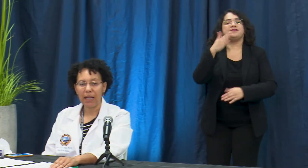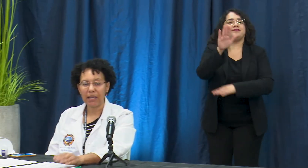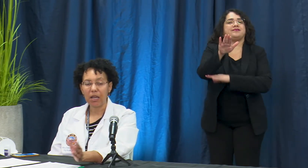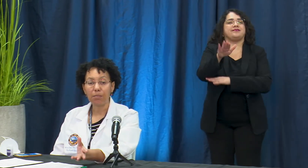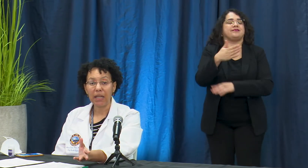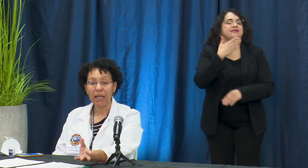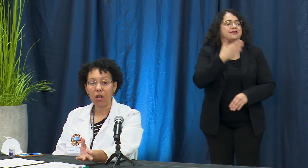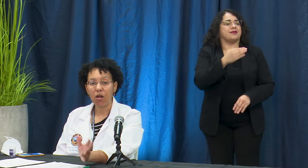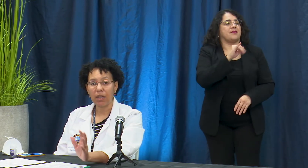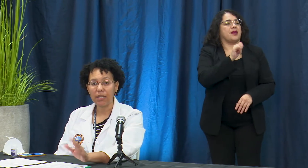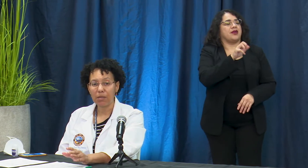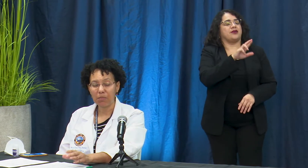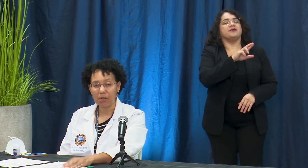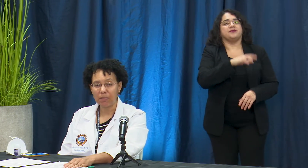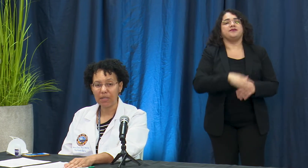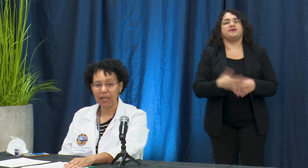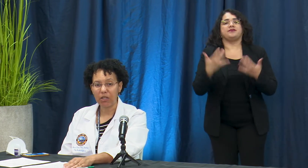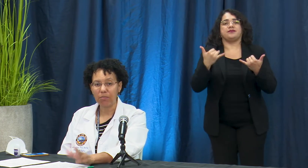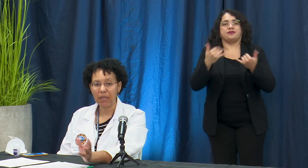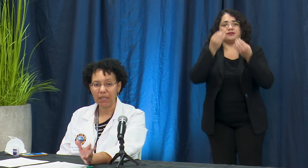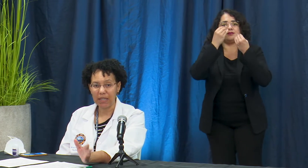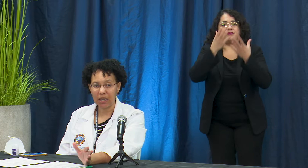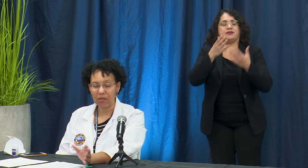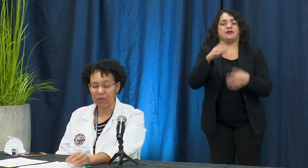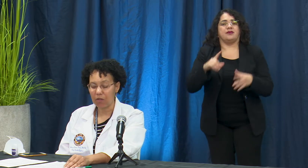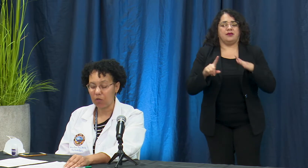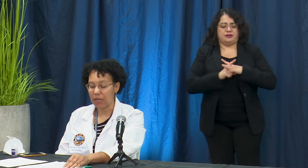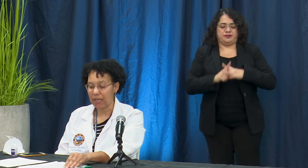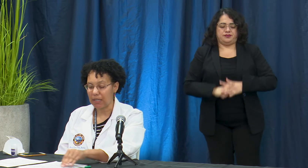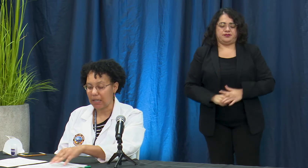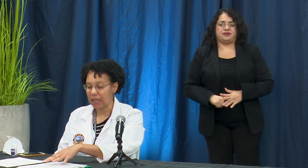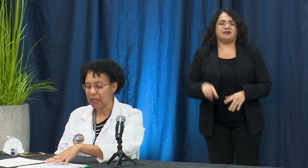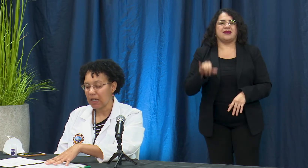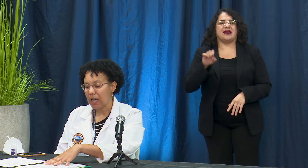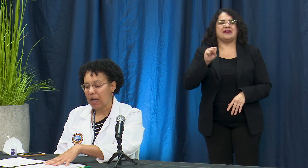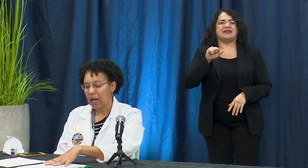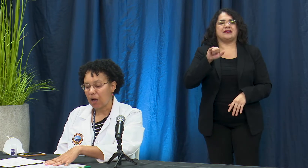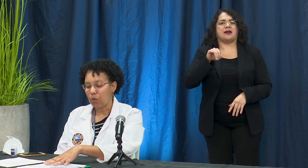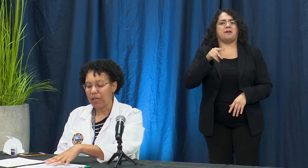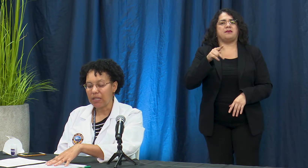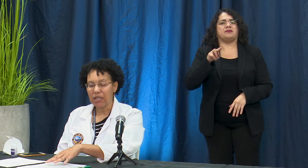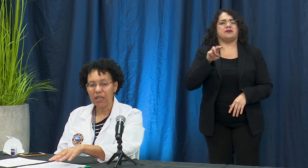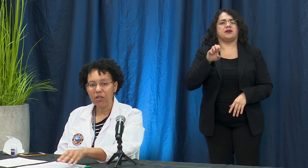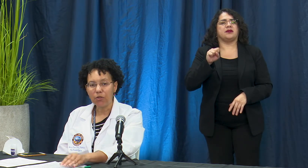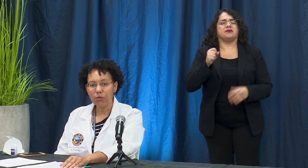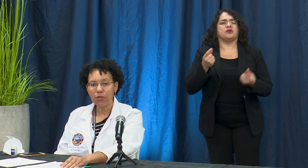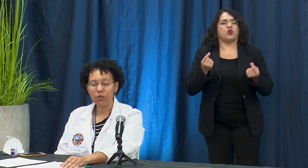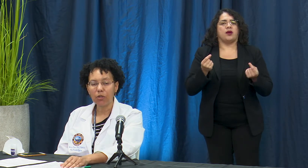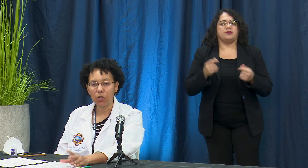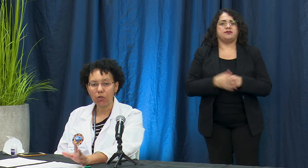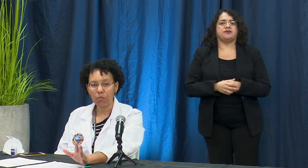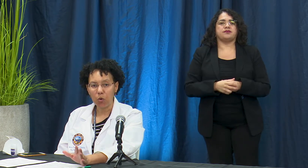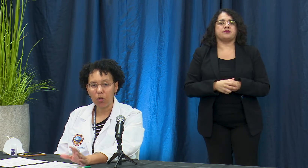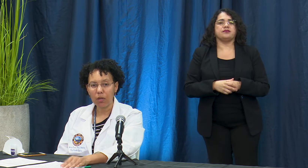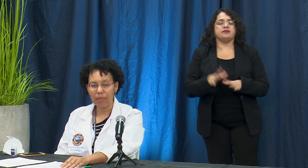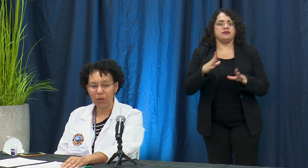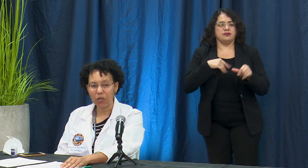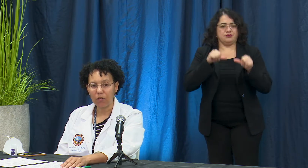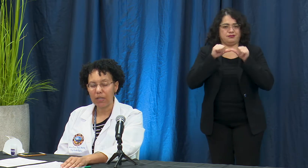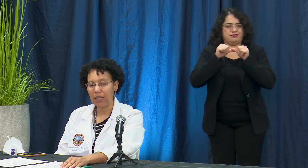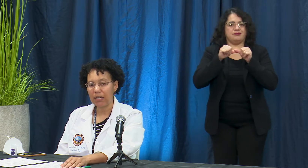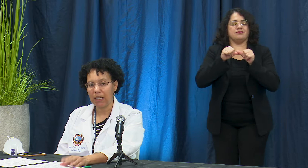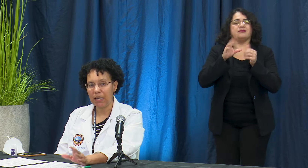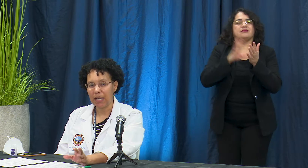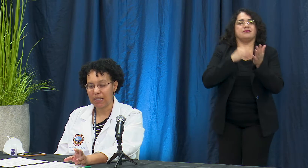an update on symptoms that can be indicative of COVID-19. We continue to learn more